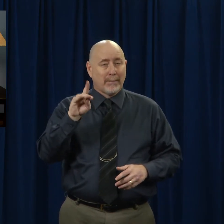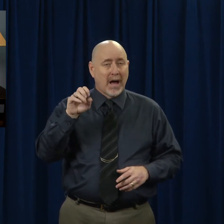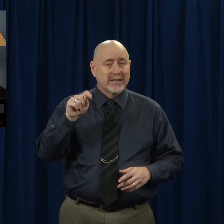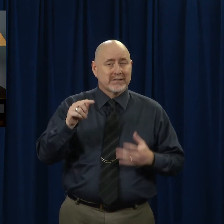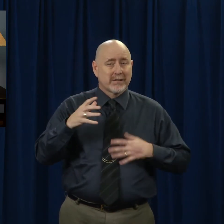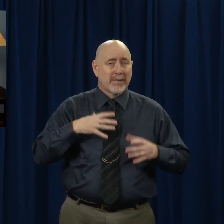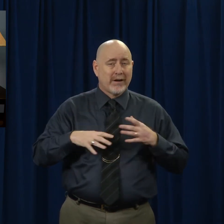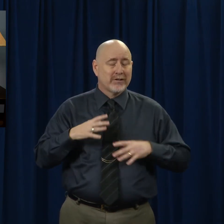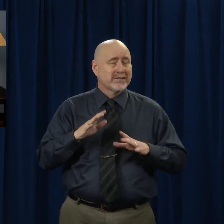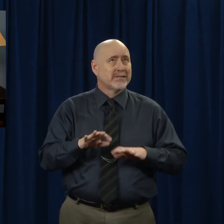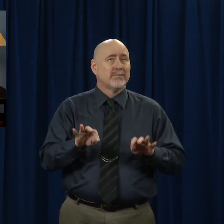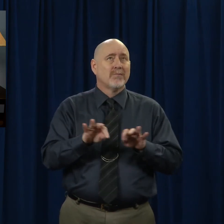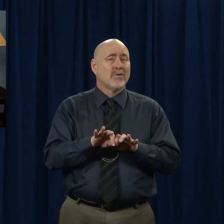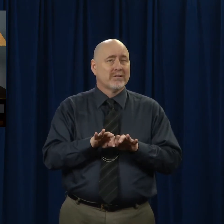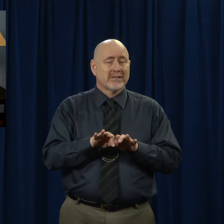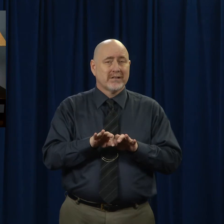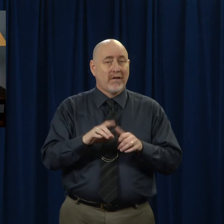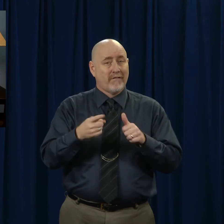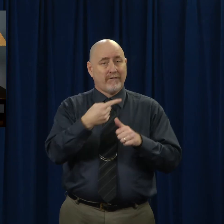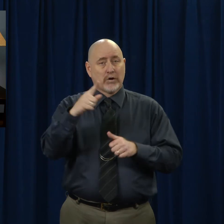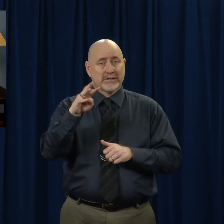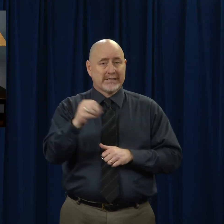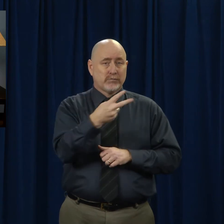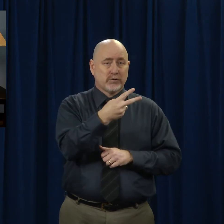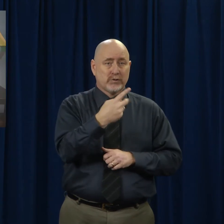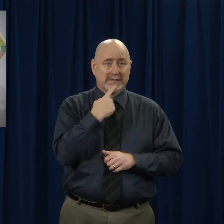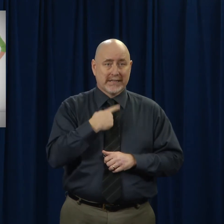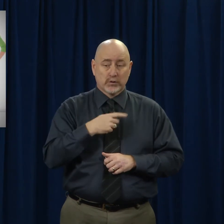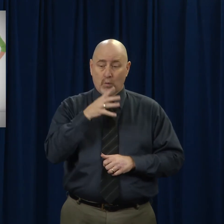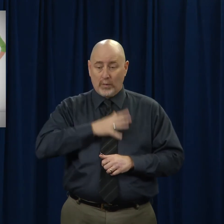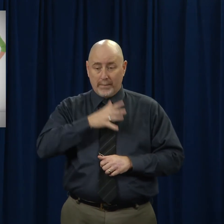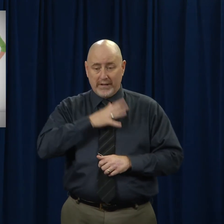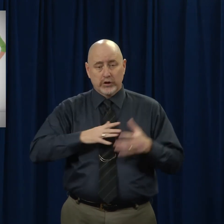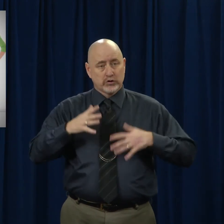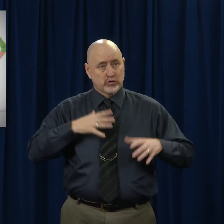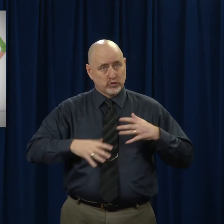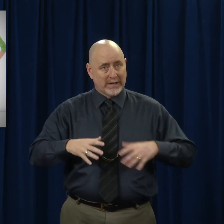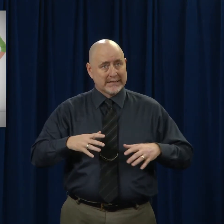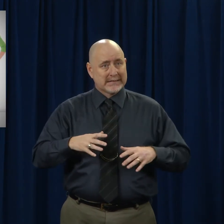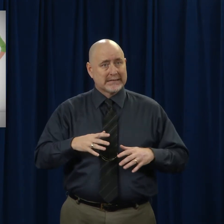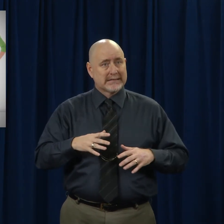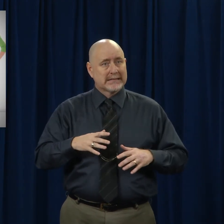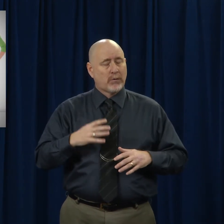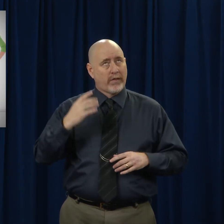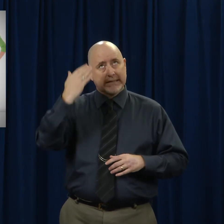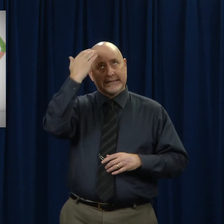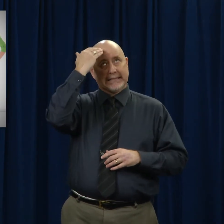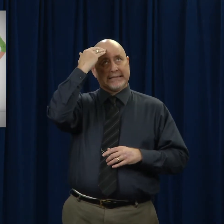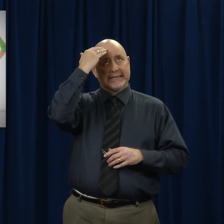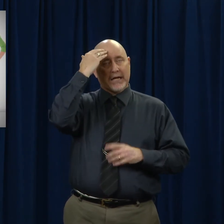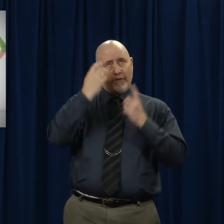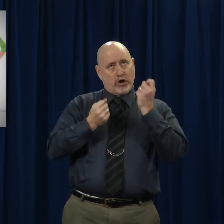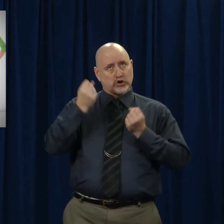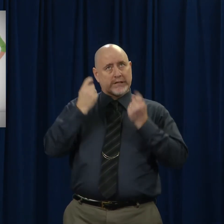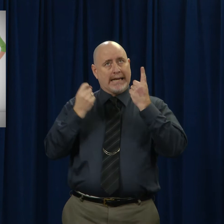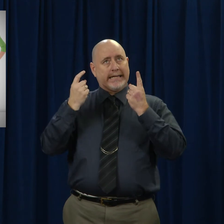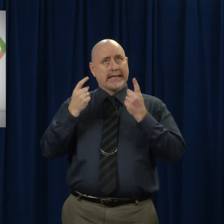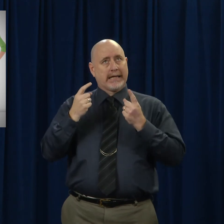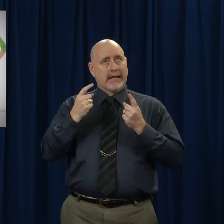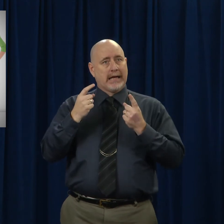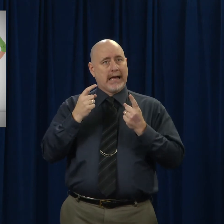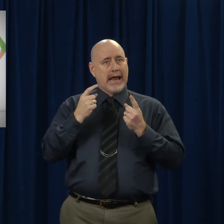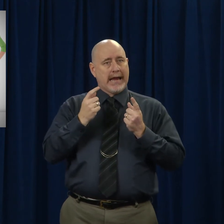modest apparel and the importance of it. And 1 Timothy chapter 2 says that women are to dress with a sense of understanding